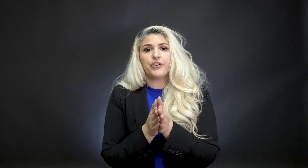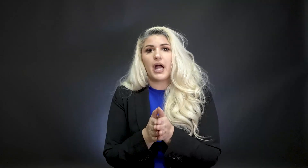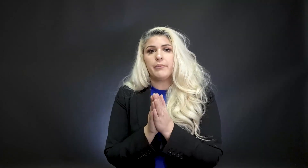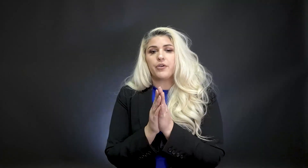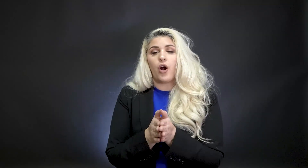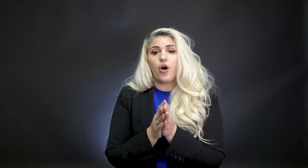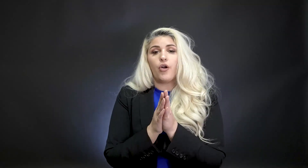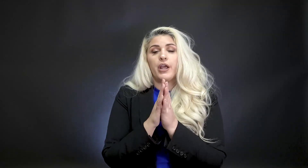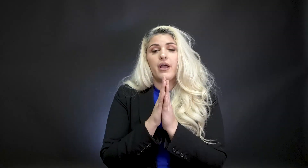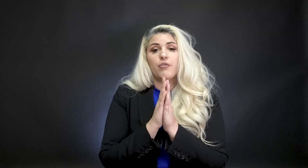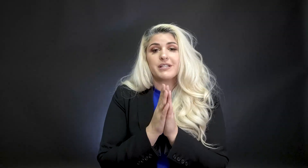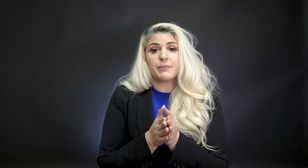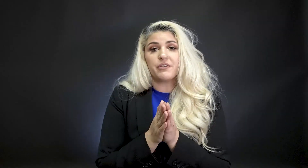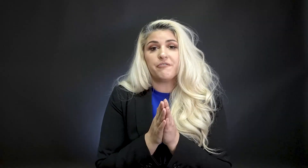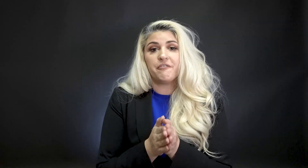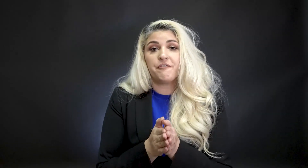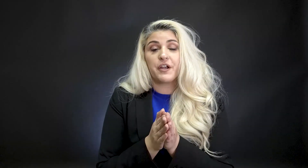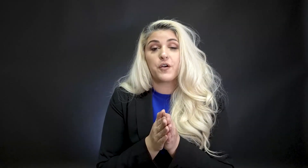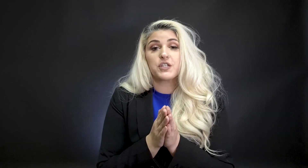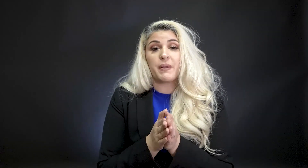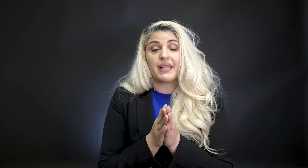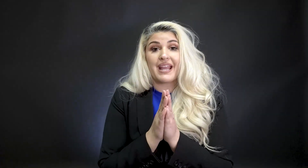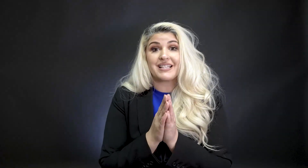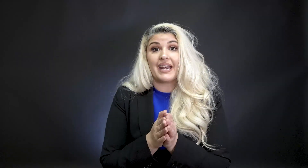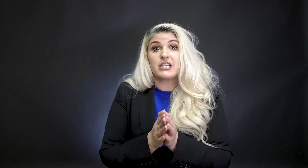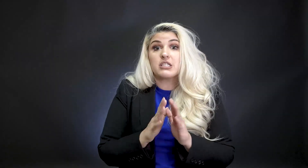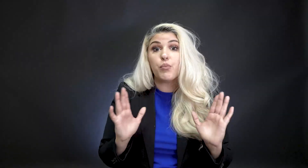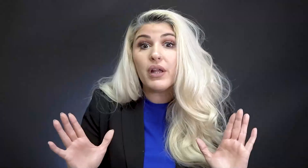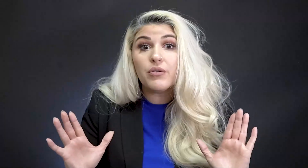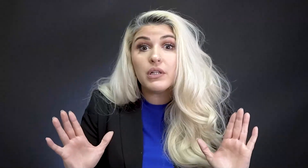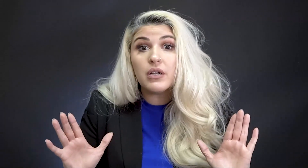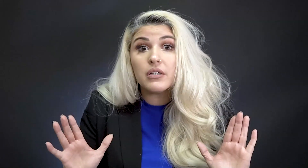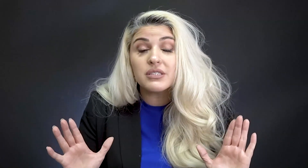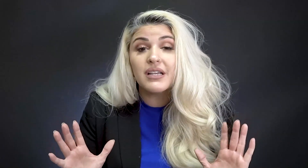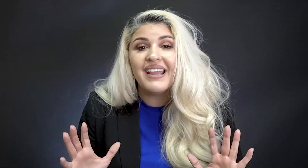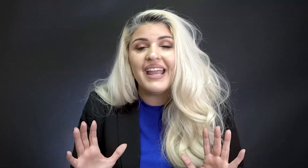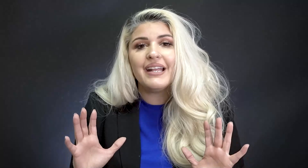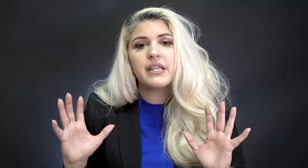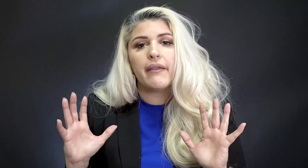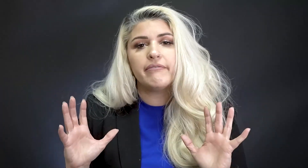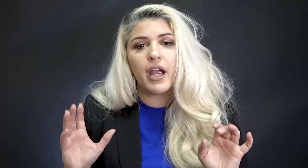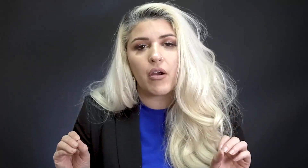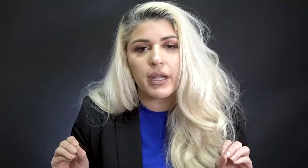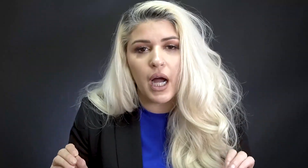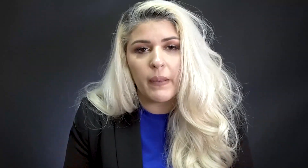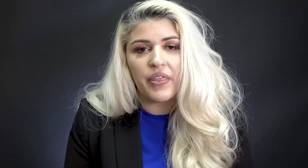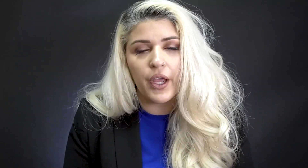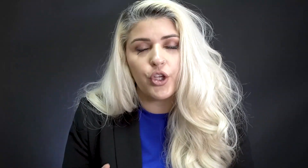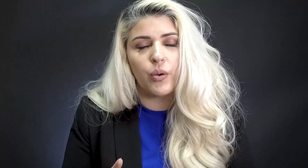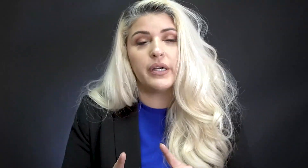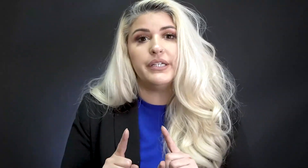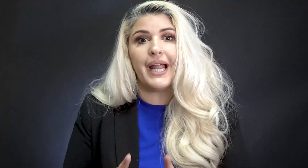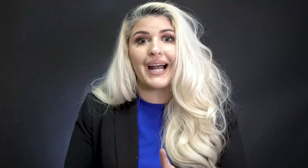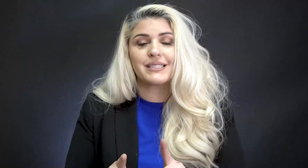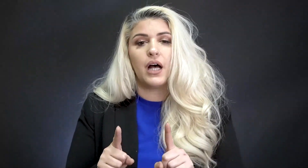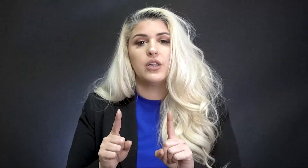overcome your own receptive finger spelling anxiety. And spoiler alert, it's a very common thing. You are not